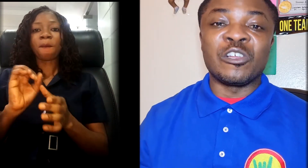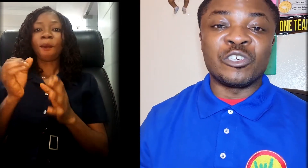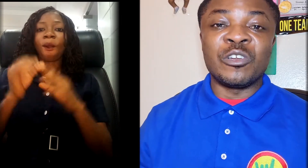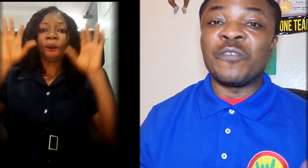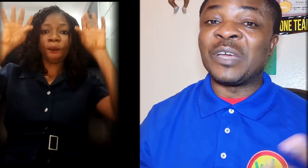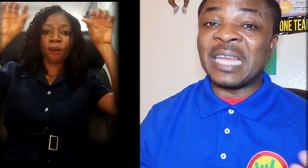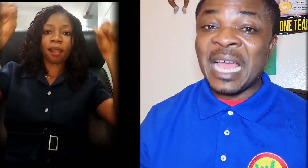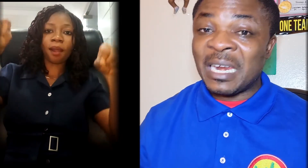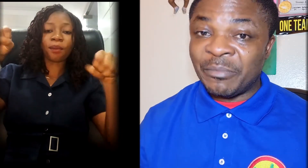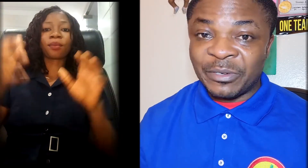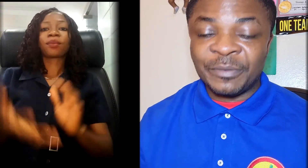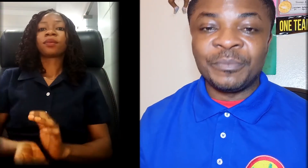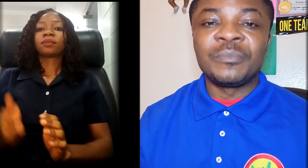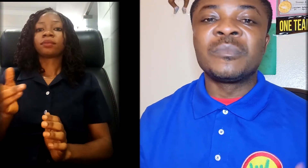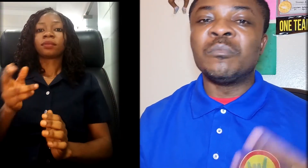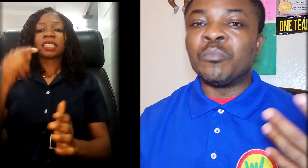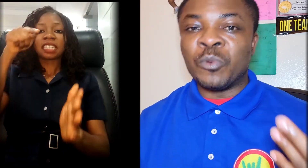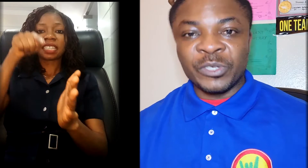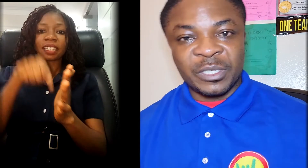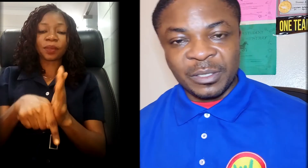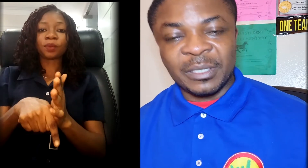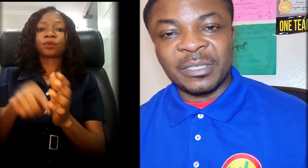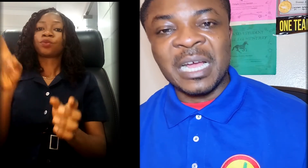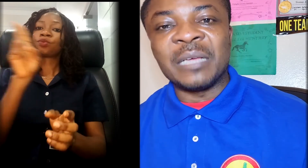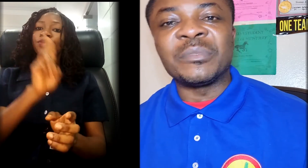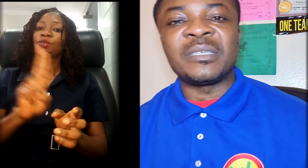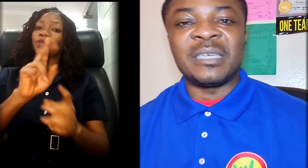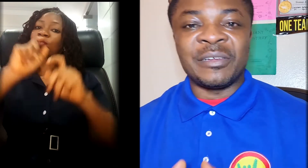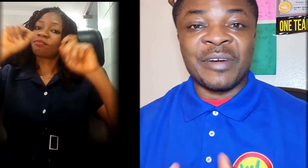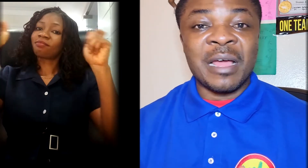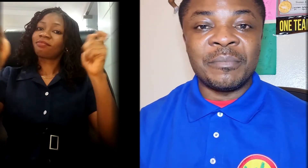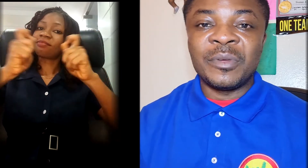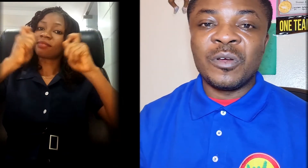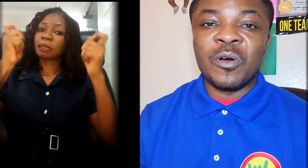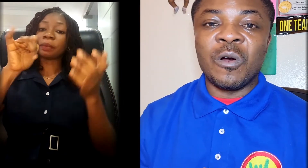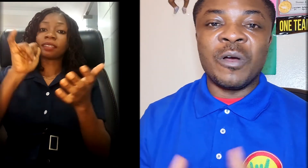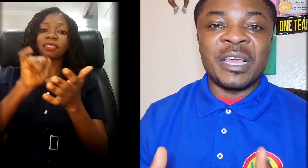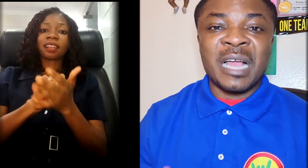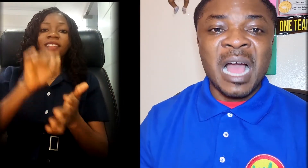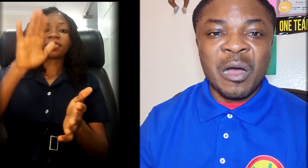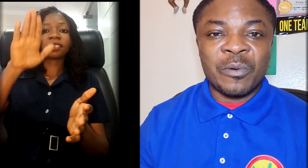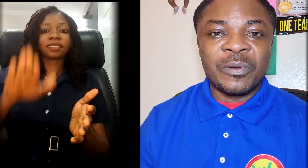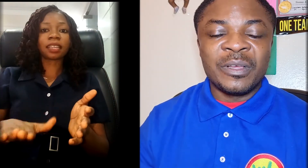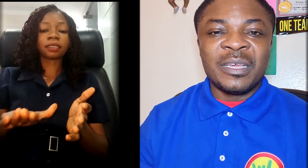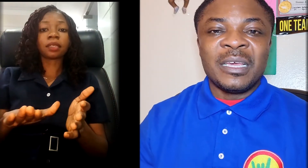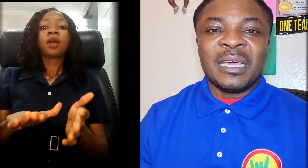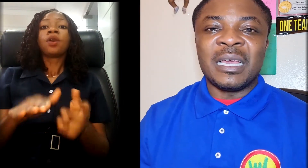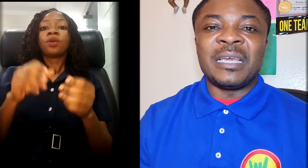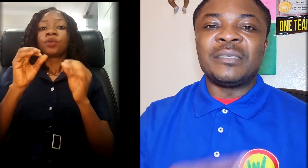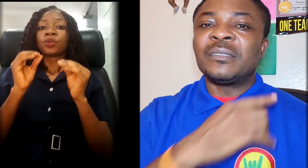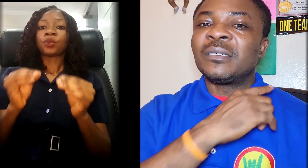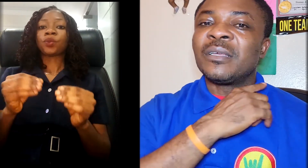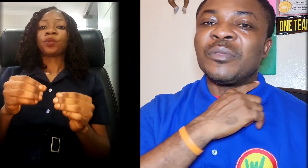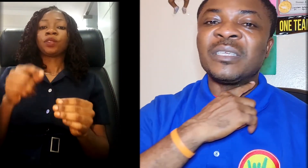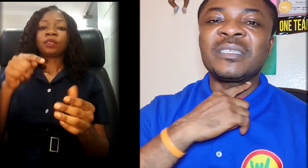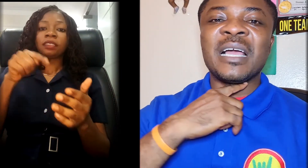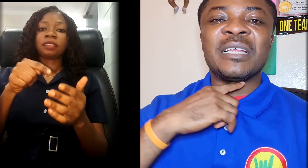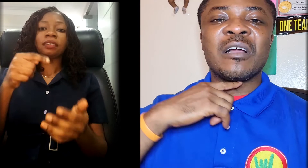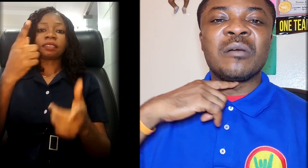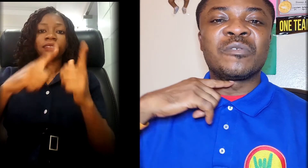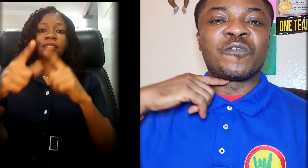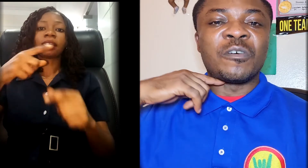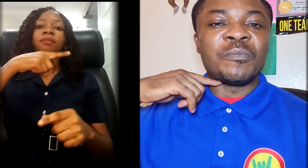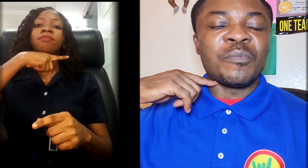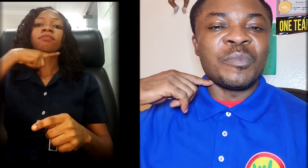the slaughtering of an animal, most times a ram or a cow. And this